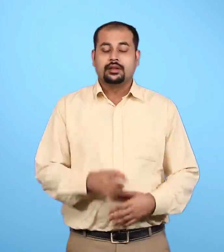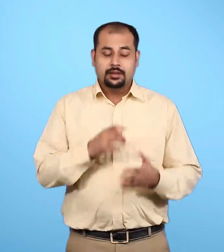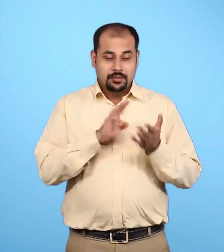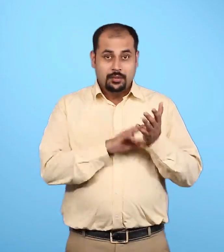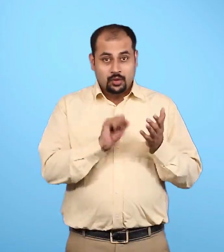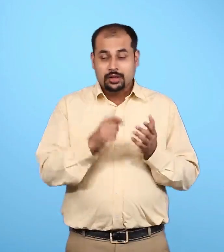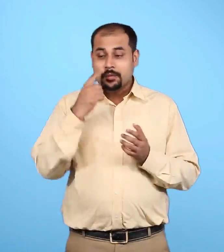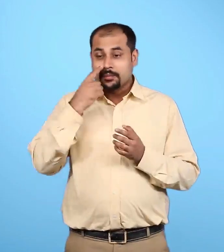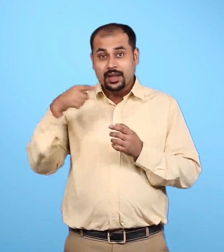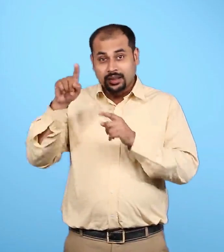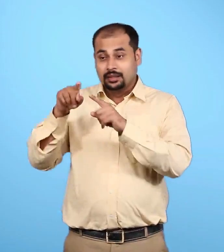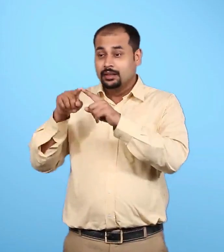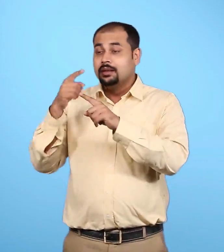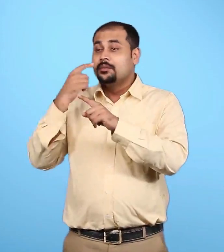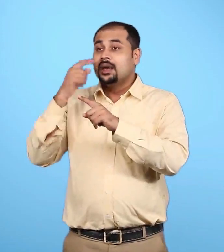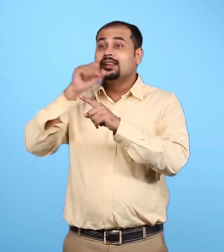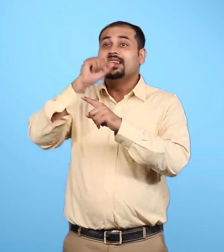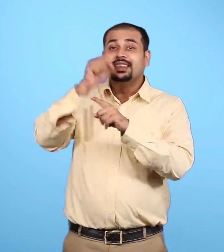He met his mother's grandfather,